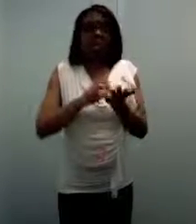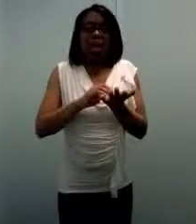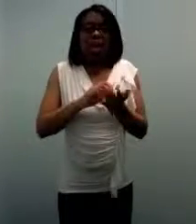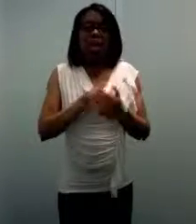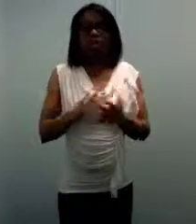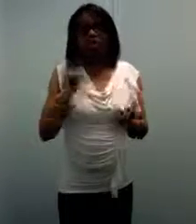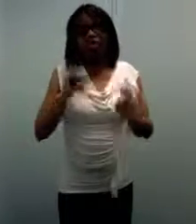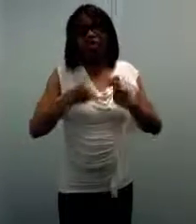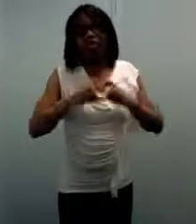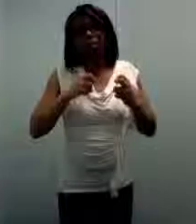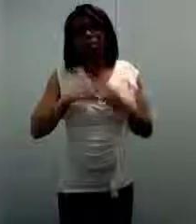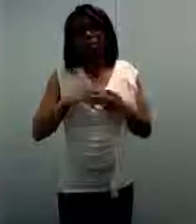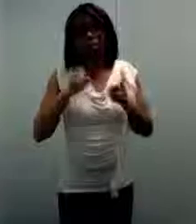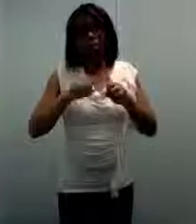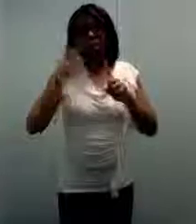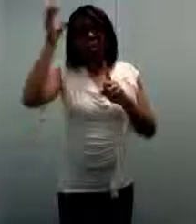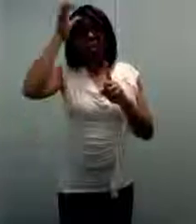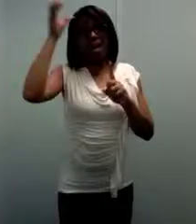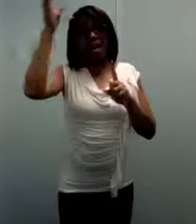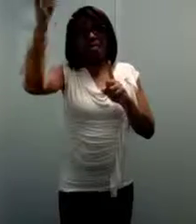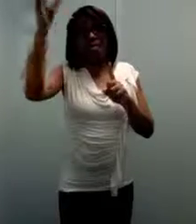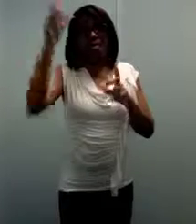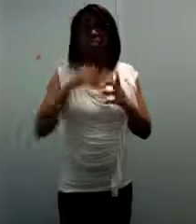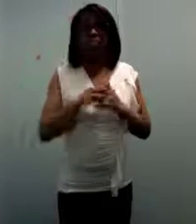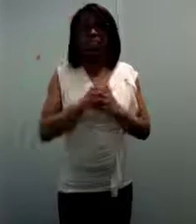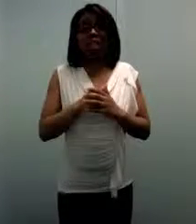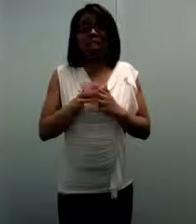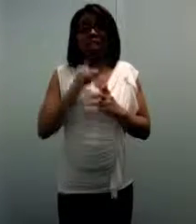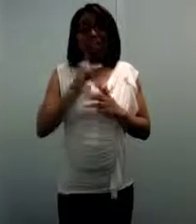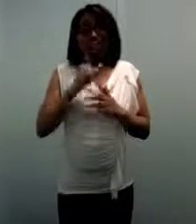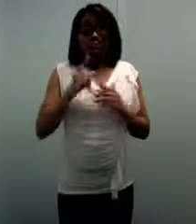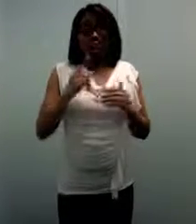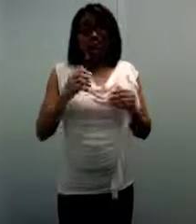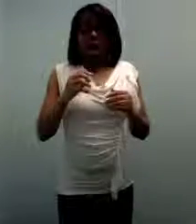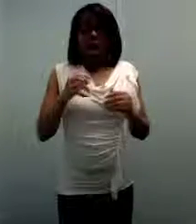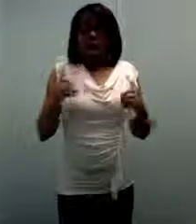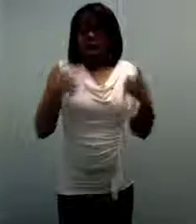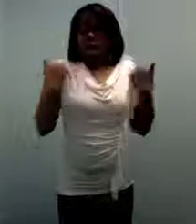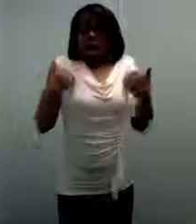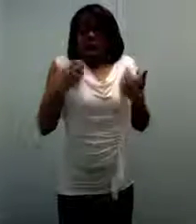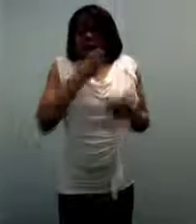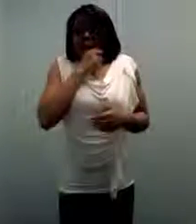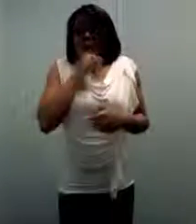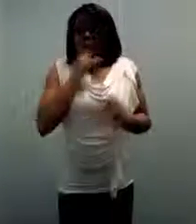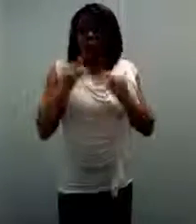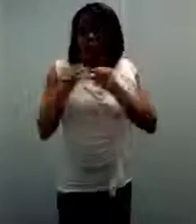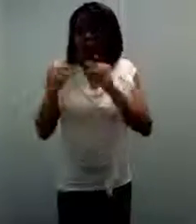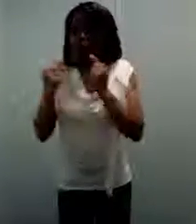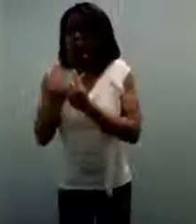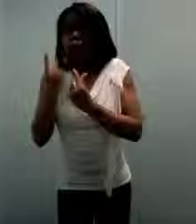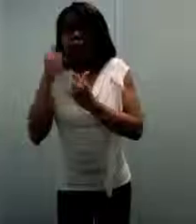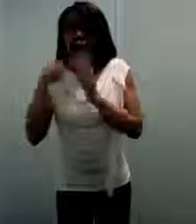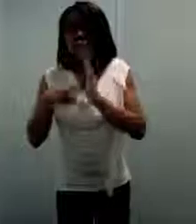of the concepts are amenable to a much younger age group. This was a little example I built for my